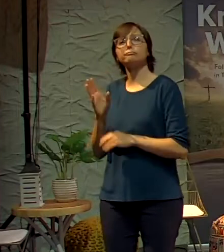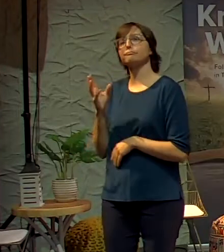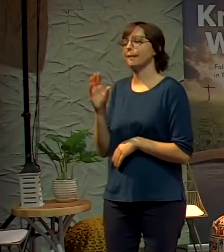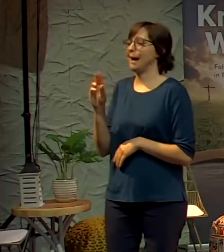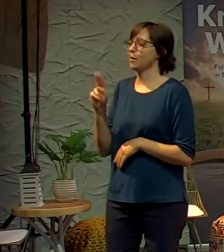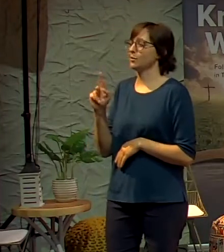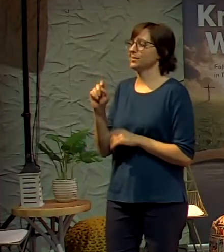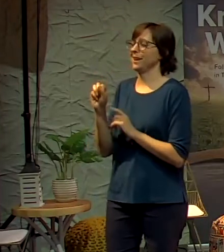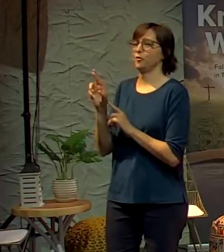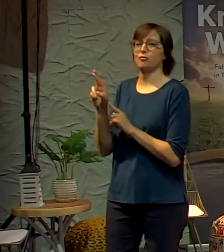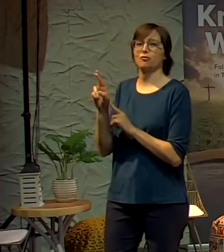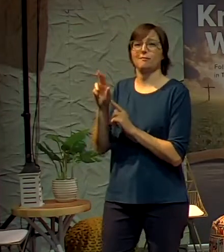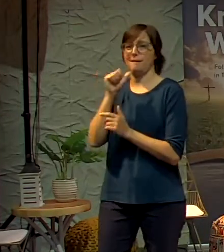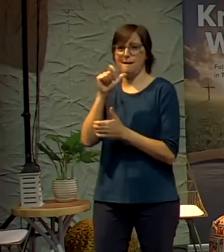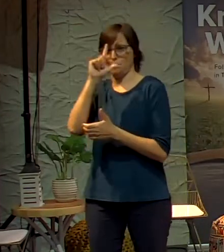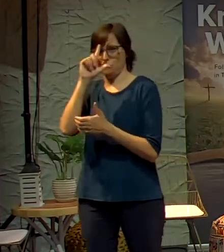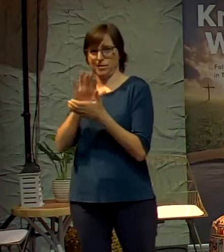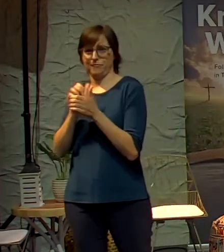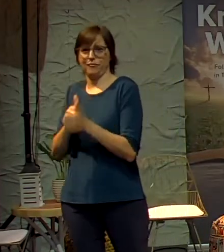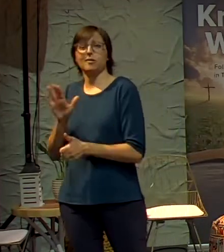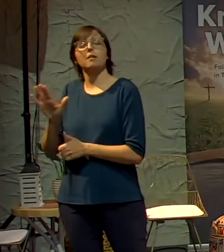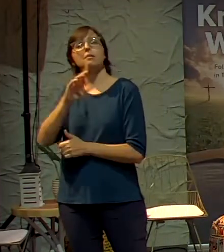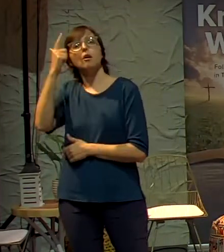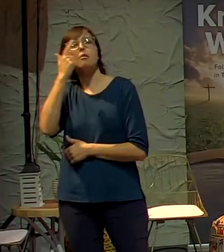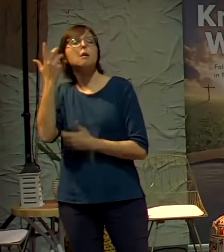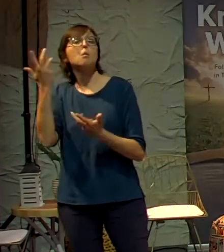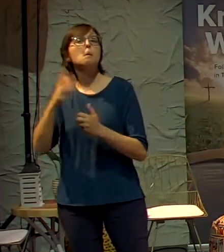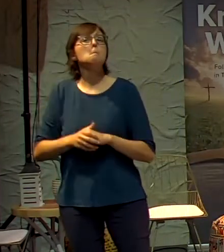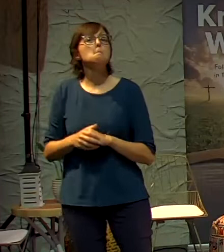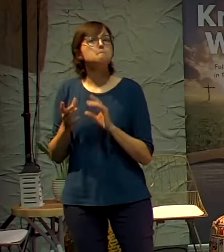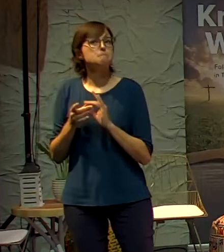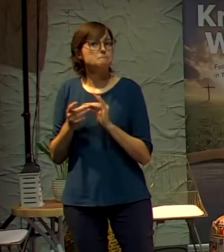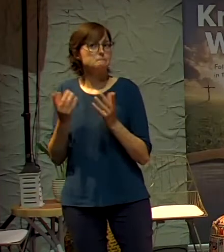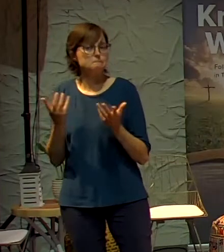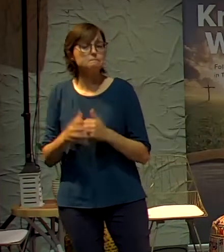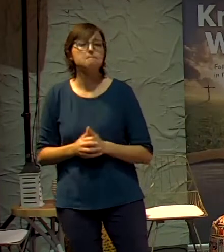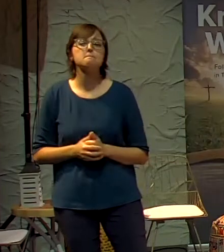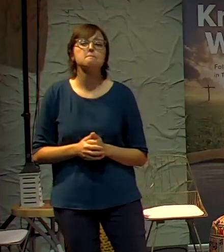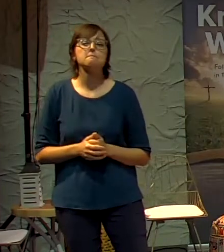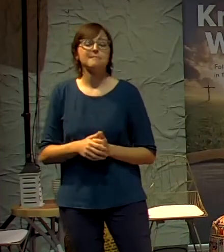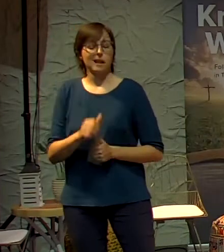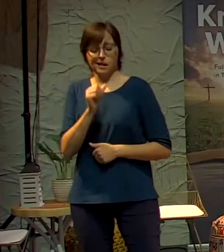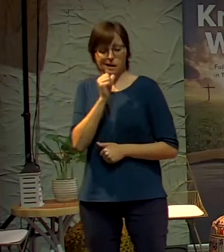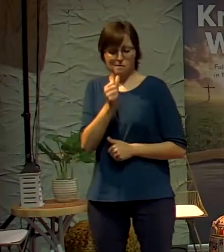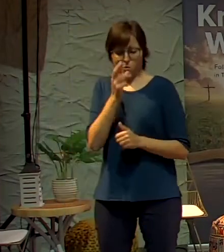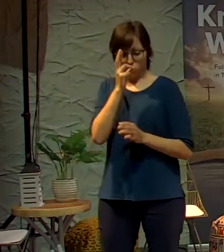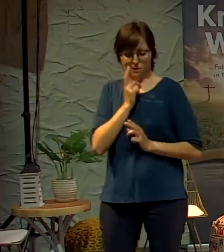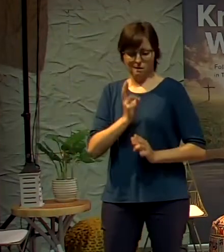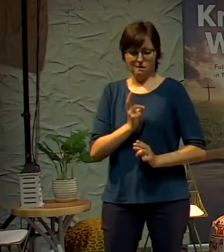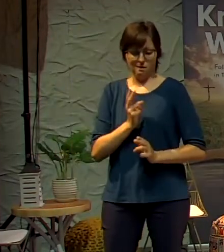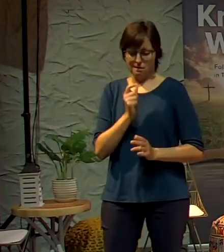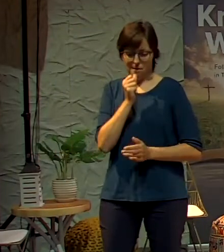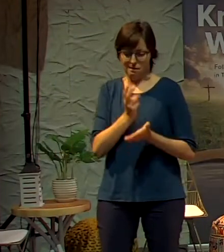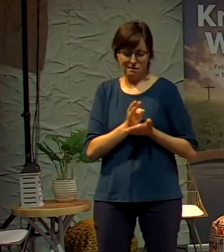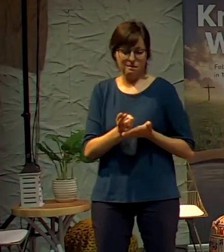pick for yourself, even if you've been around for a long time, who you want to be. The outsider's logic is this. I am a disreputable character. That's the starting point.